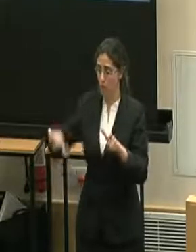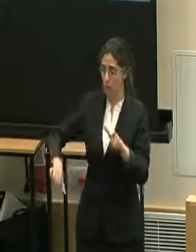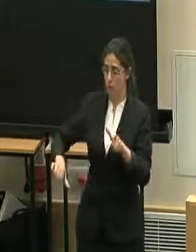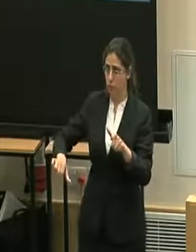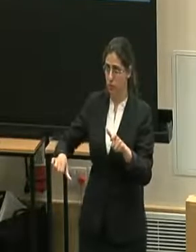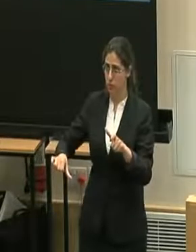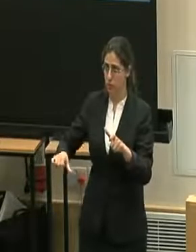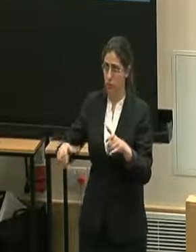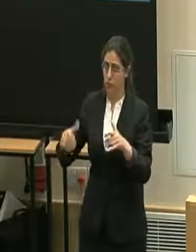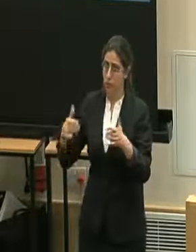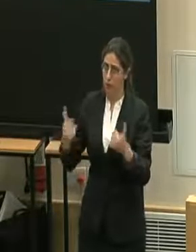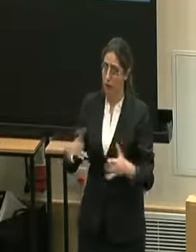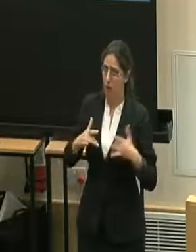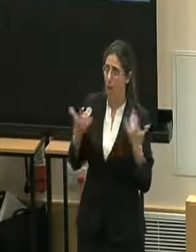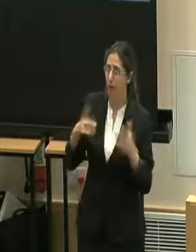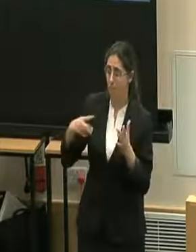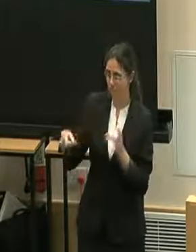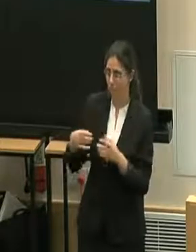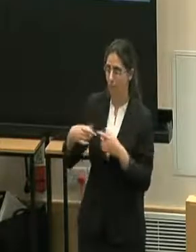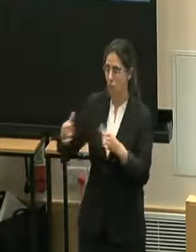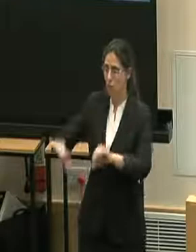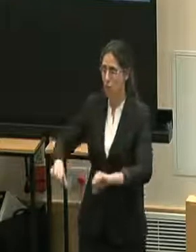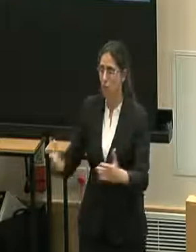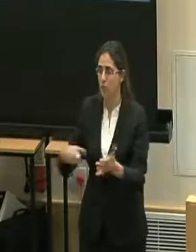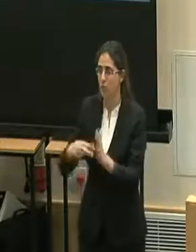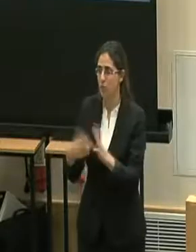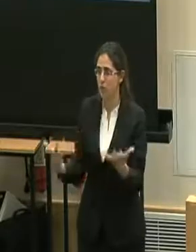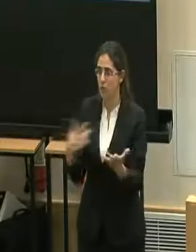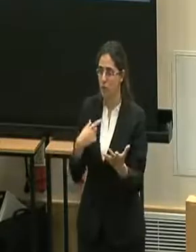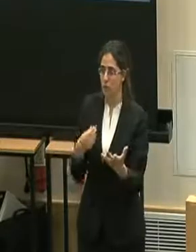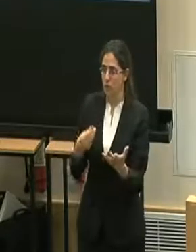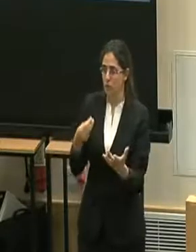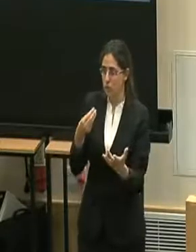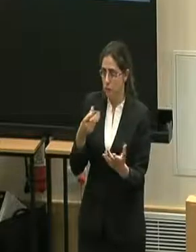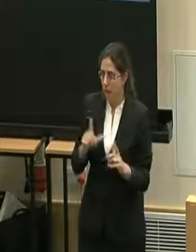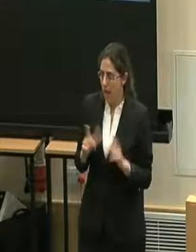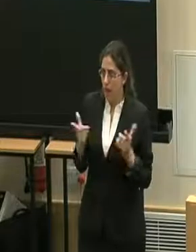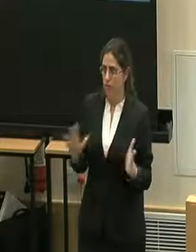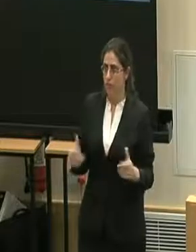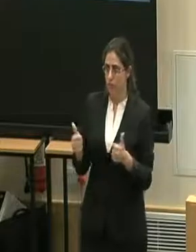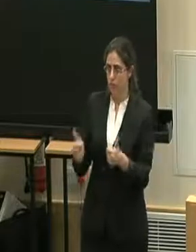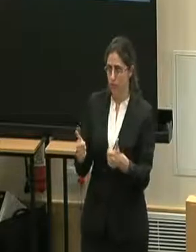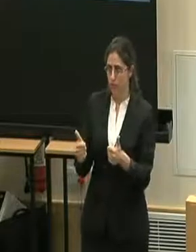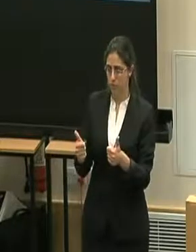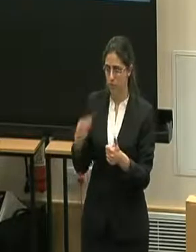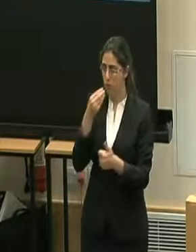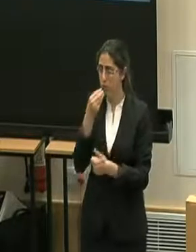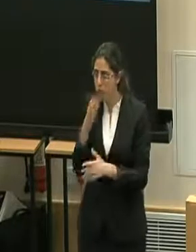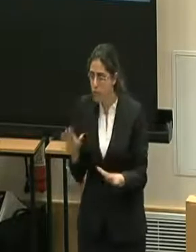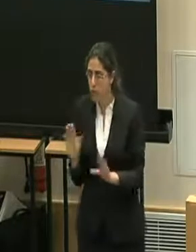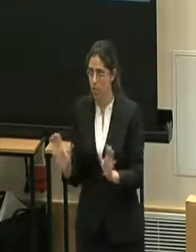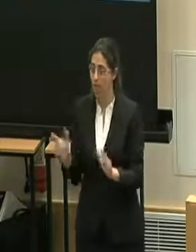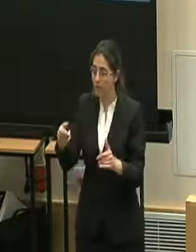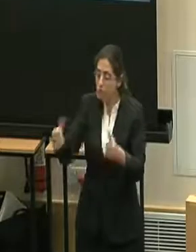death. It doesn't mean not getting an award. It means that you don't have enough to live on. That's what losing means.